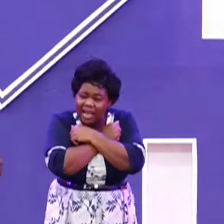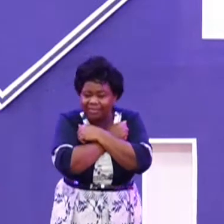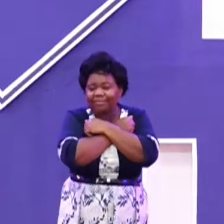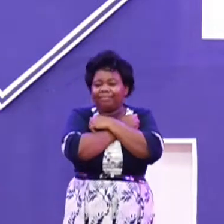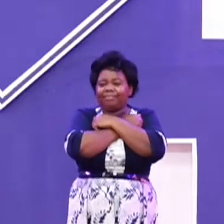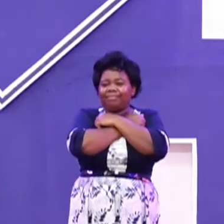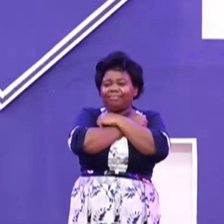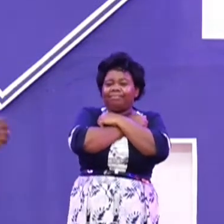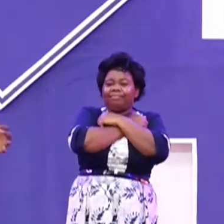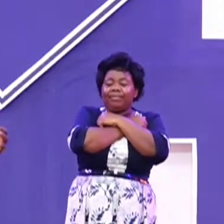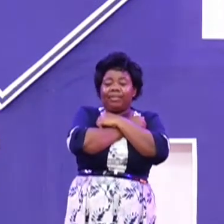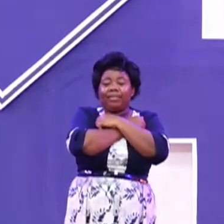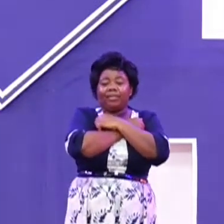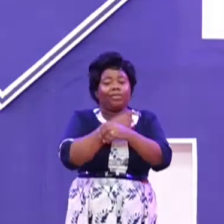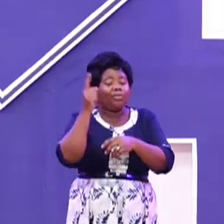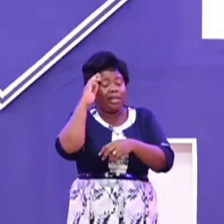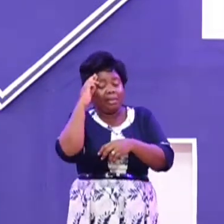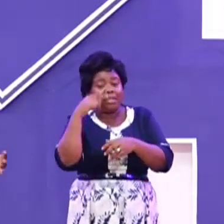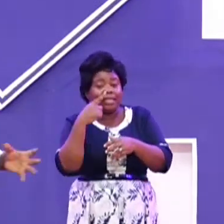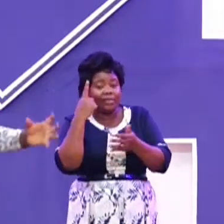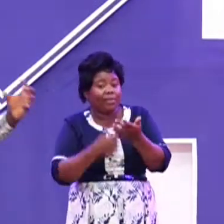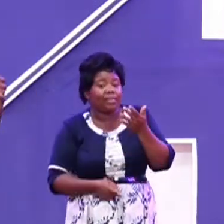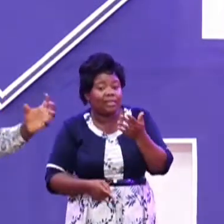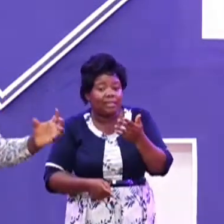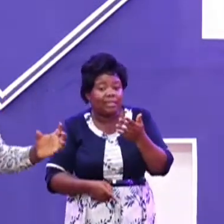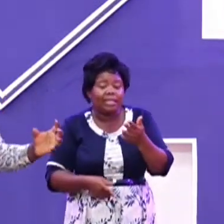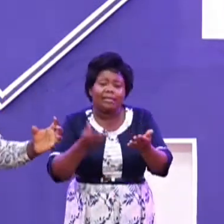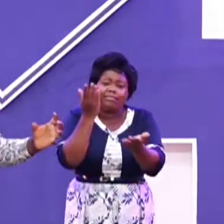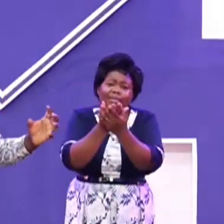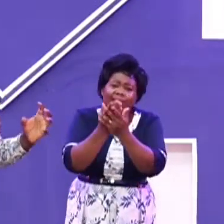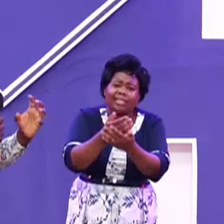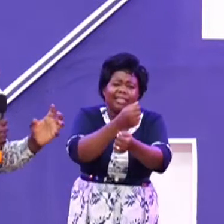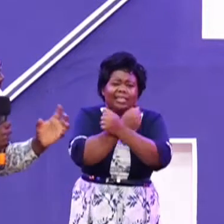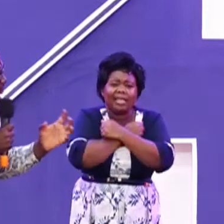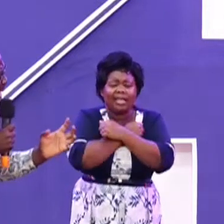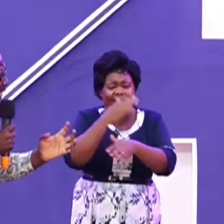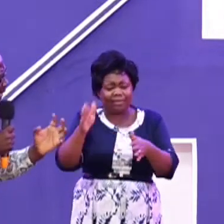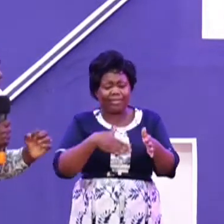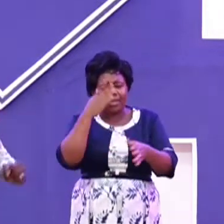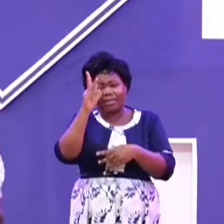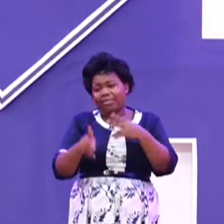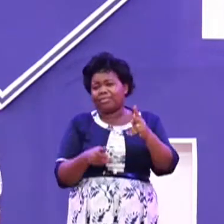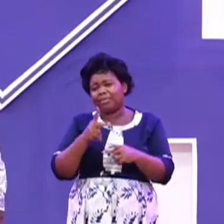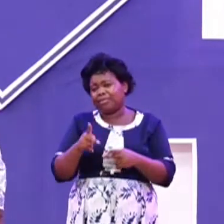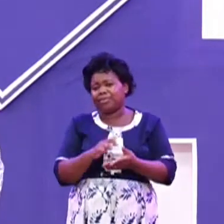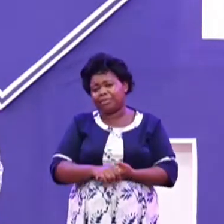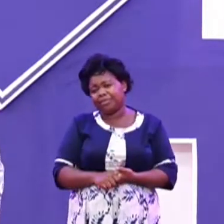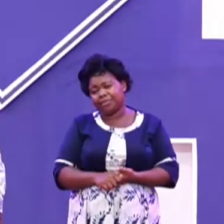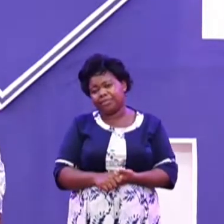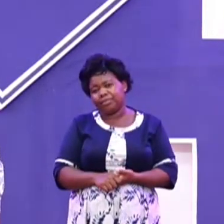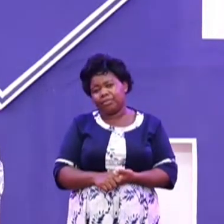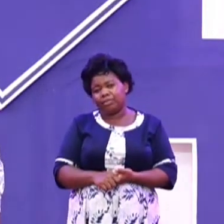the people of God. Remember, he said that love for me, my people.